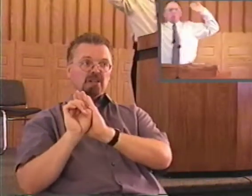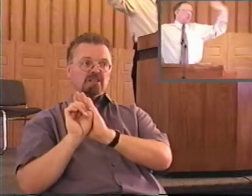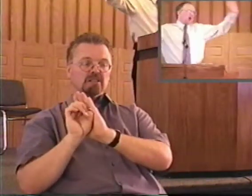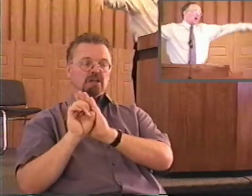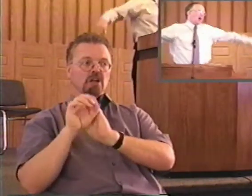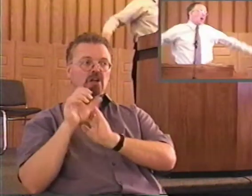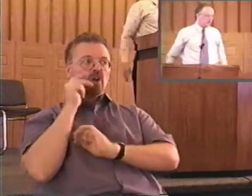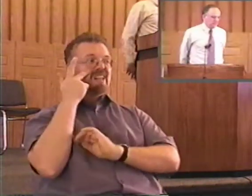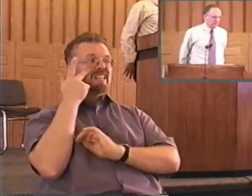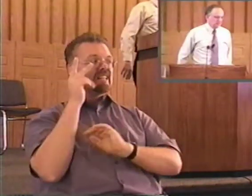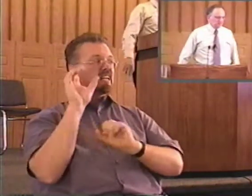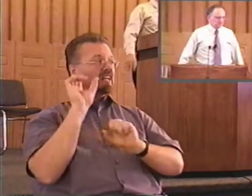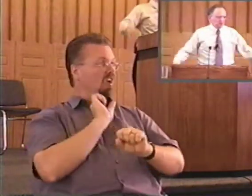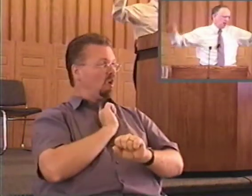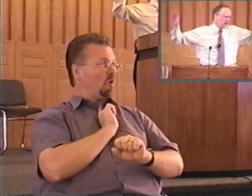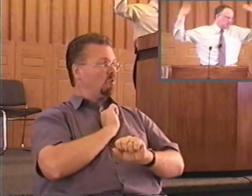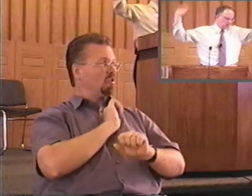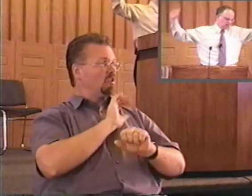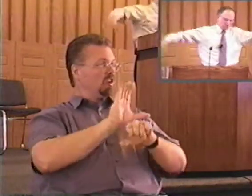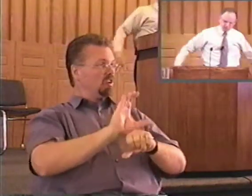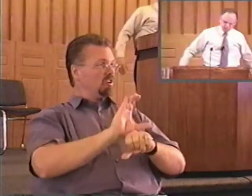up,